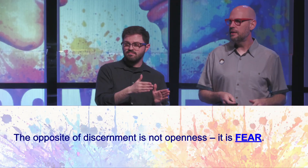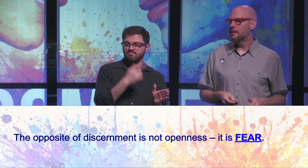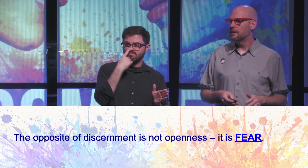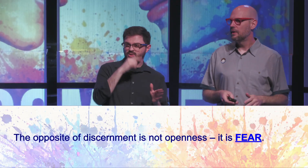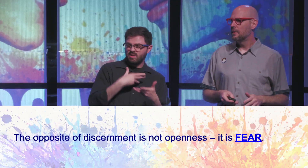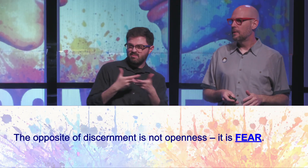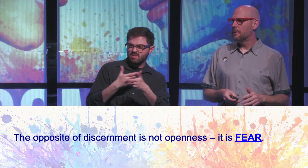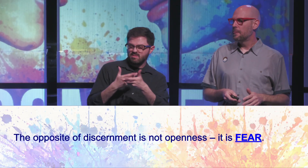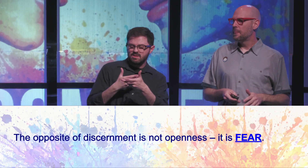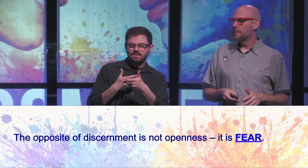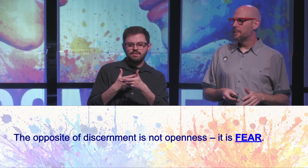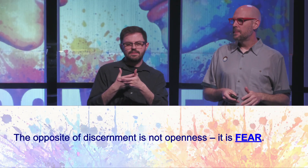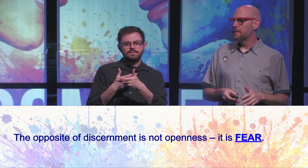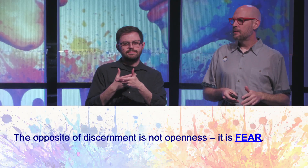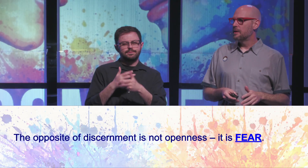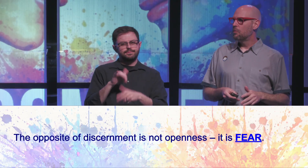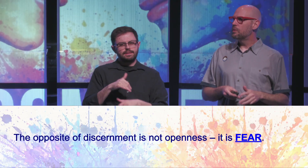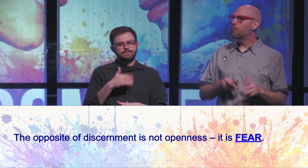this, right?